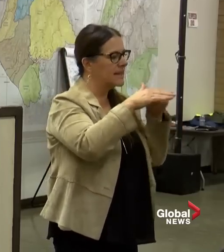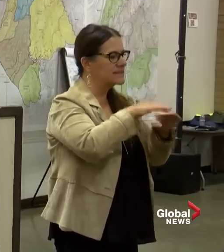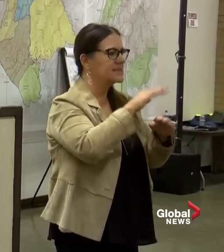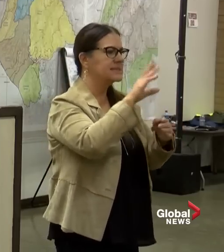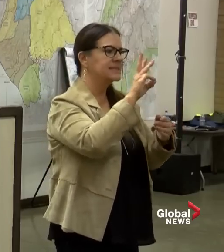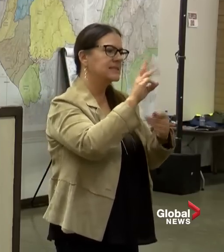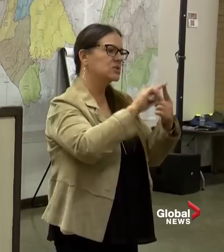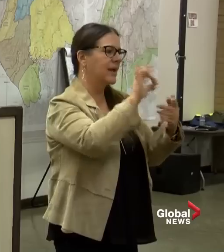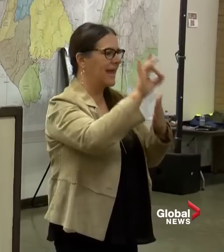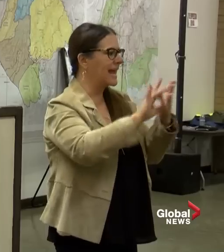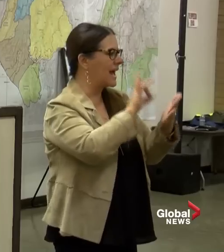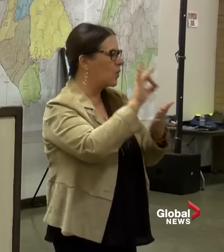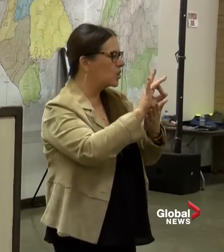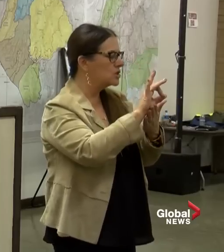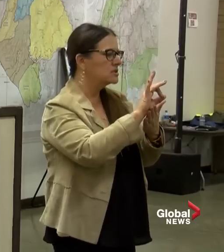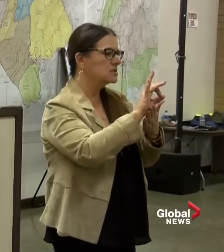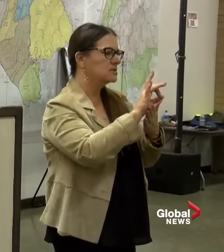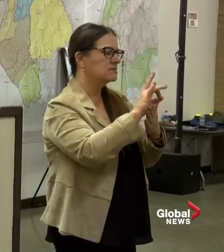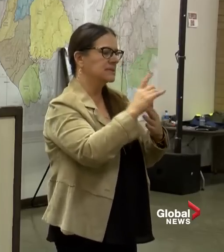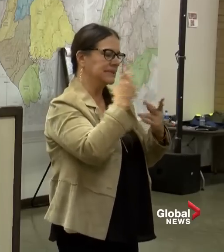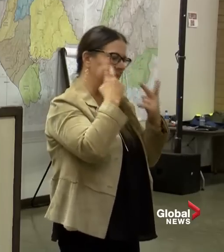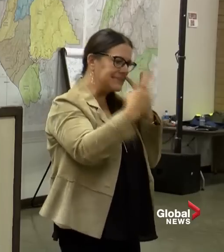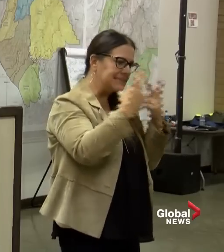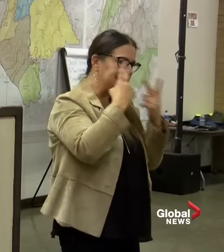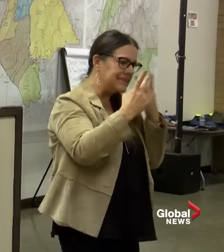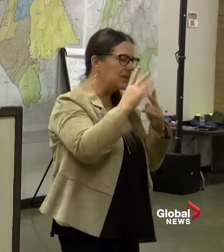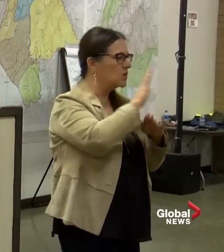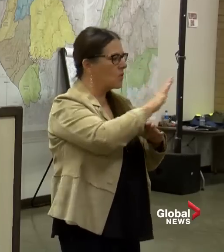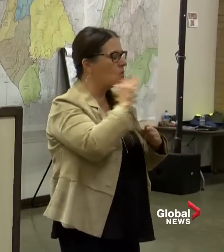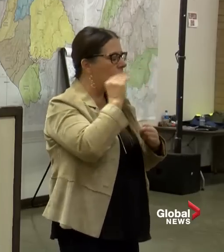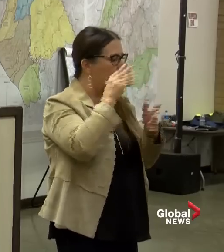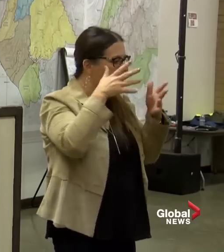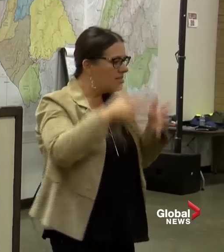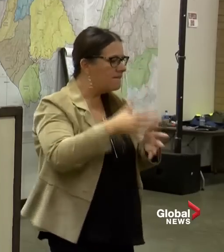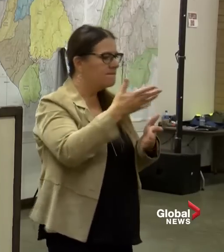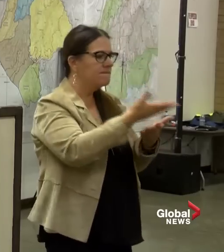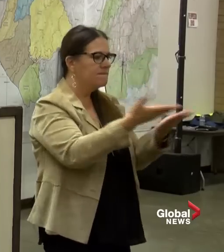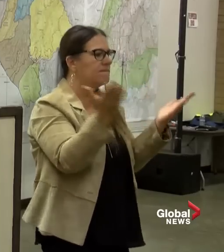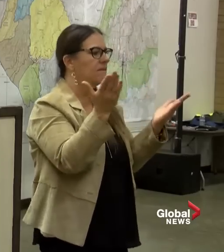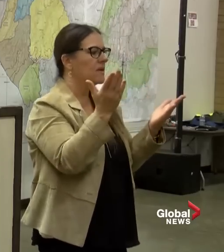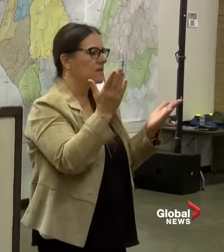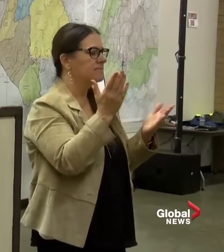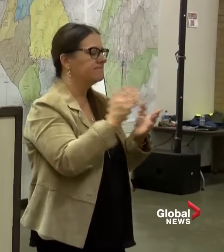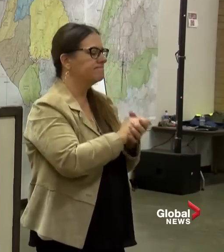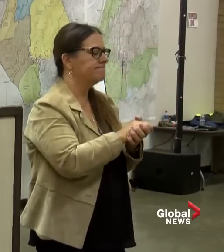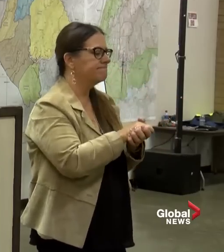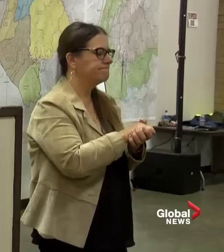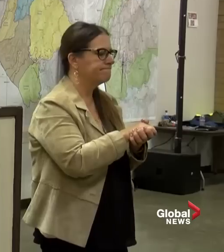into the area, see your homes, or see what remains where your homes were.